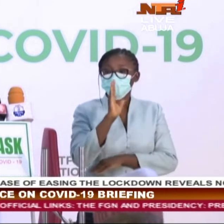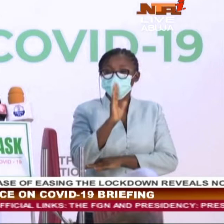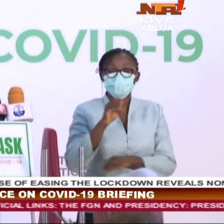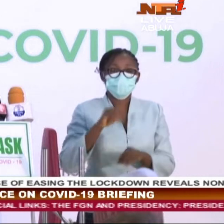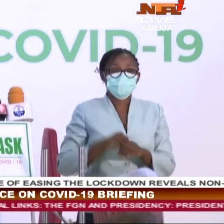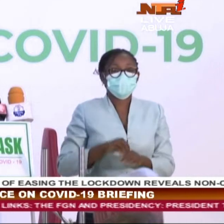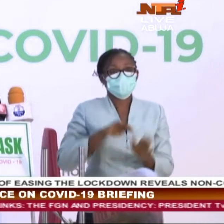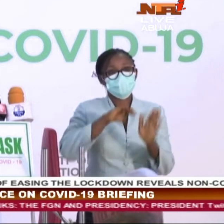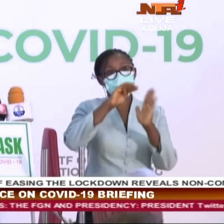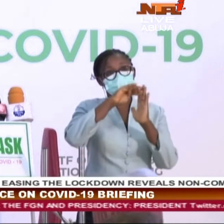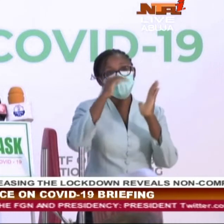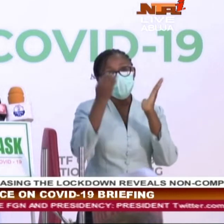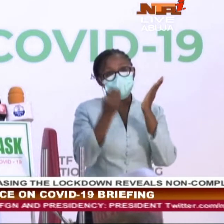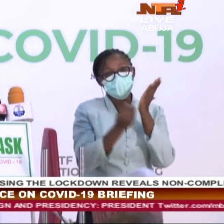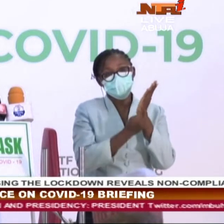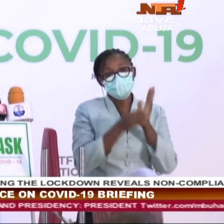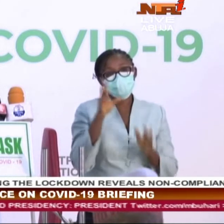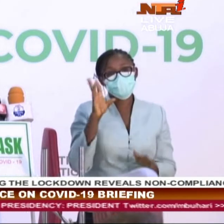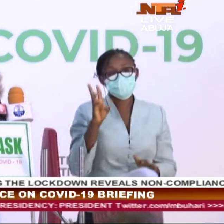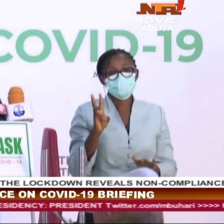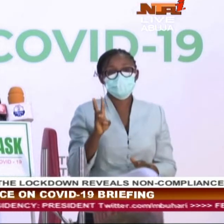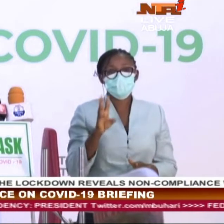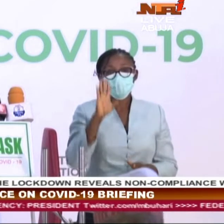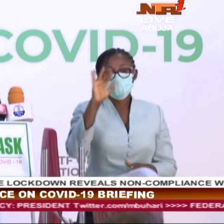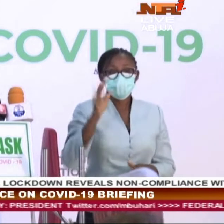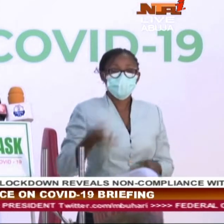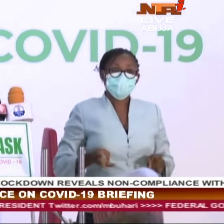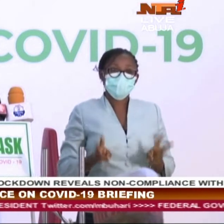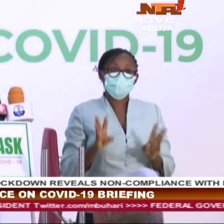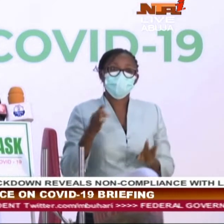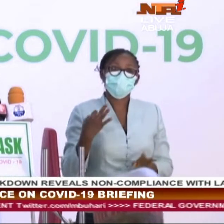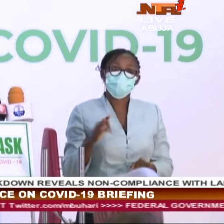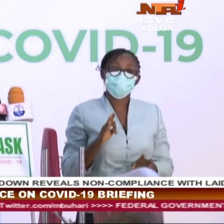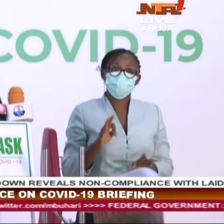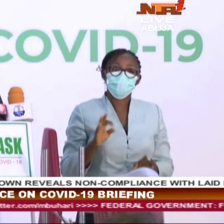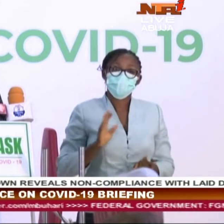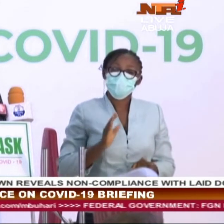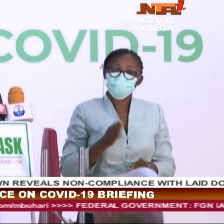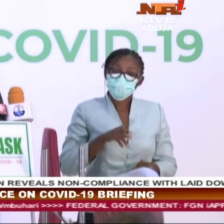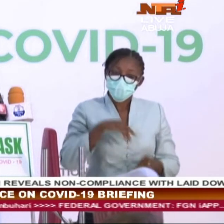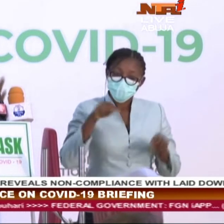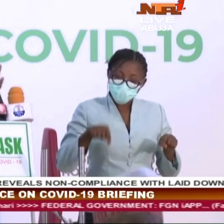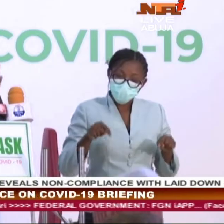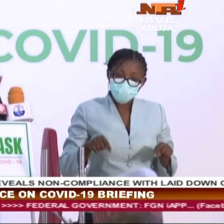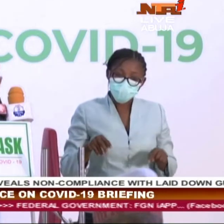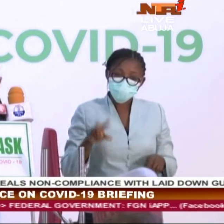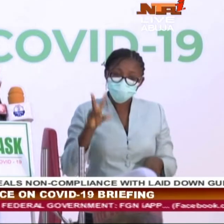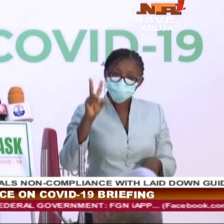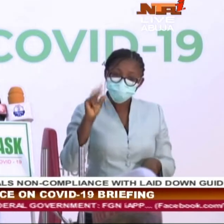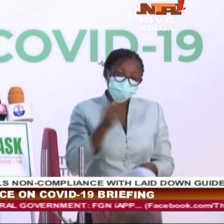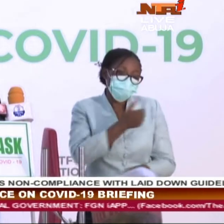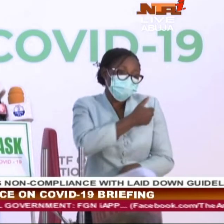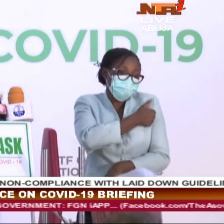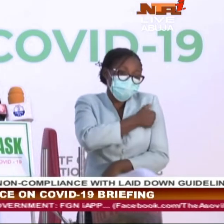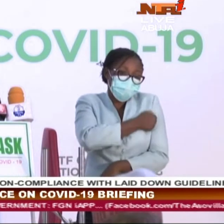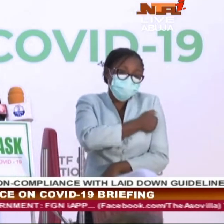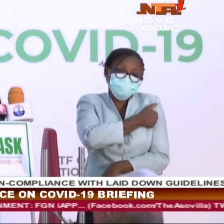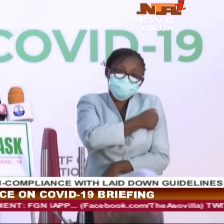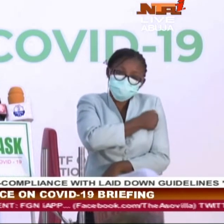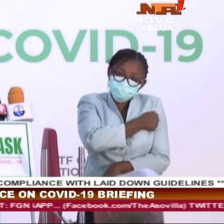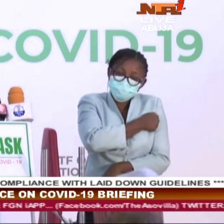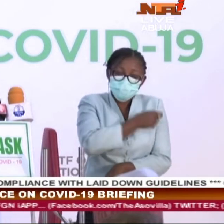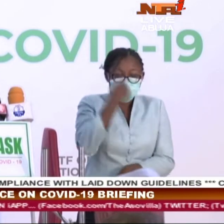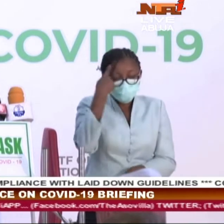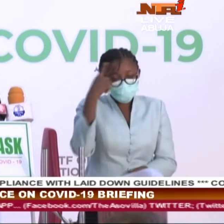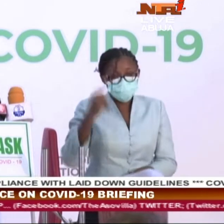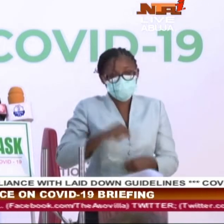6, where I said, by way of a reminder, there is presently no non-vaccine for